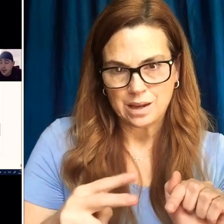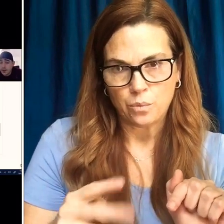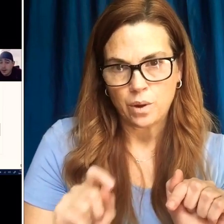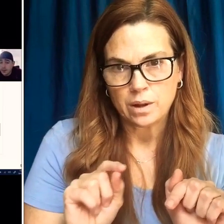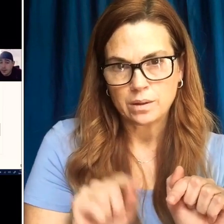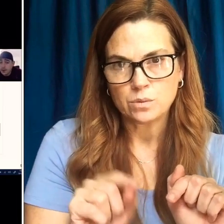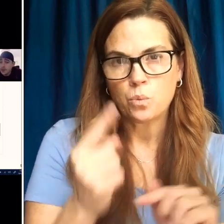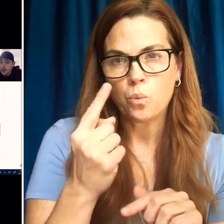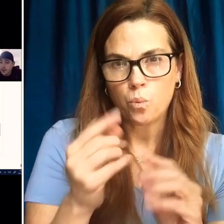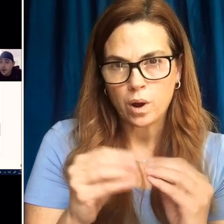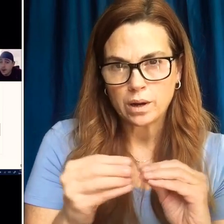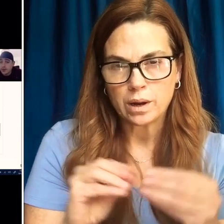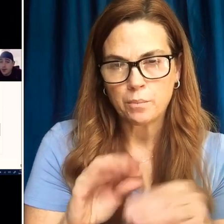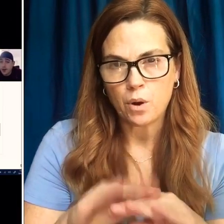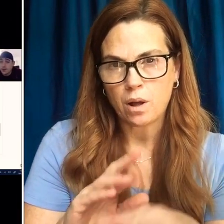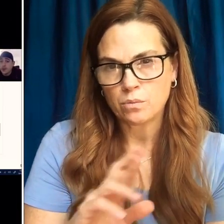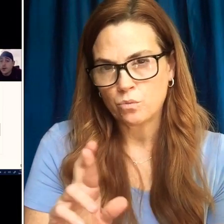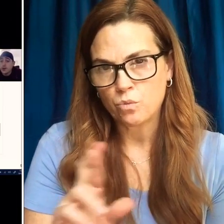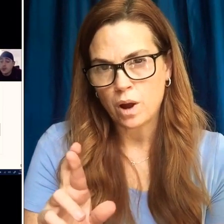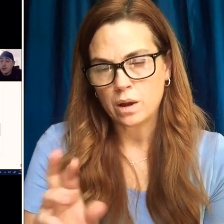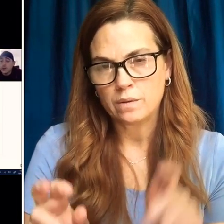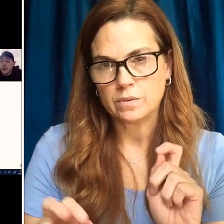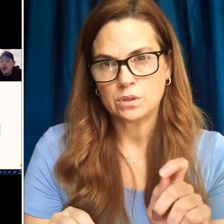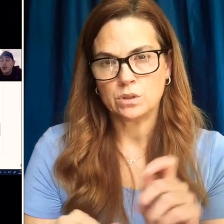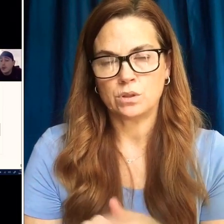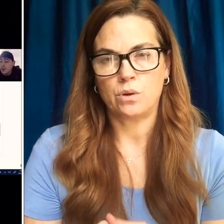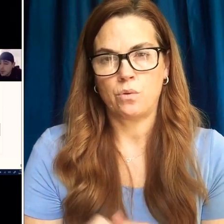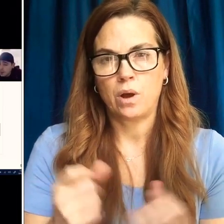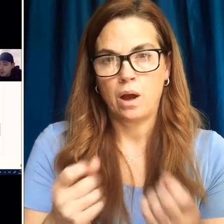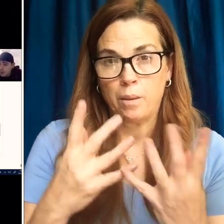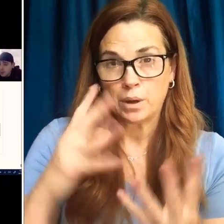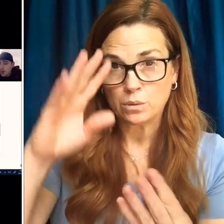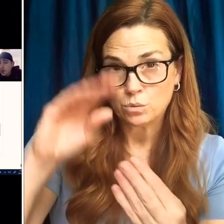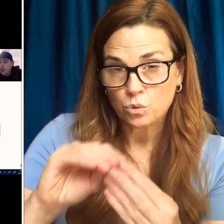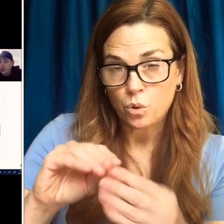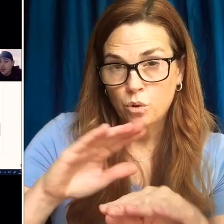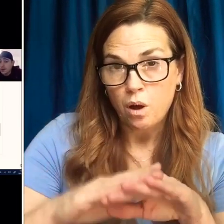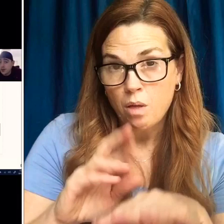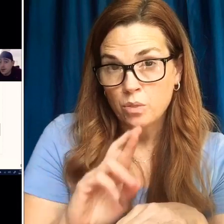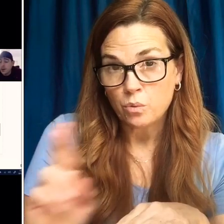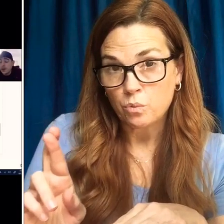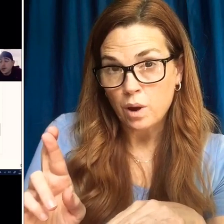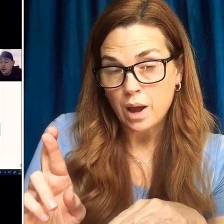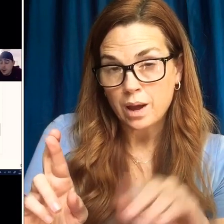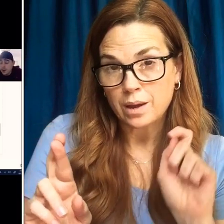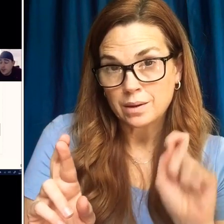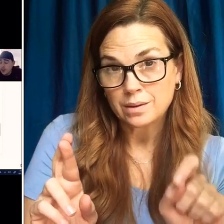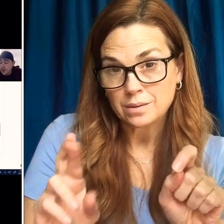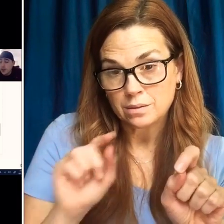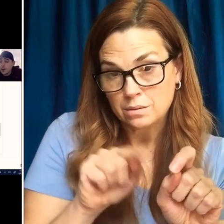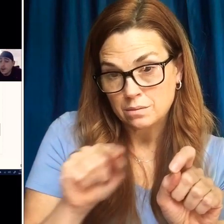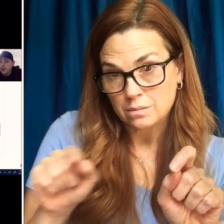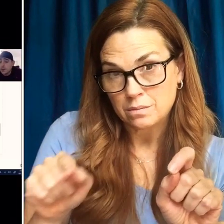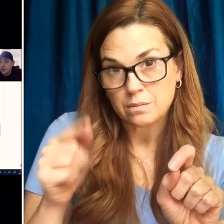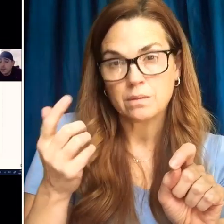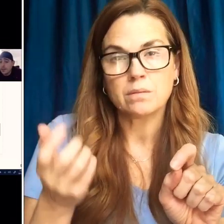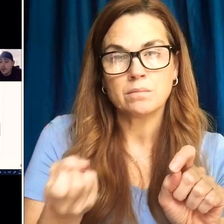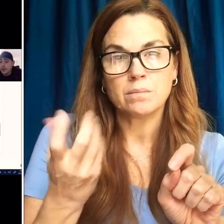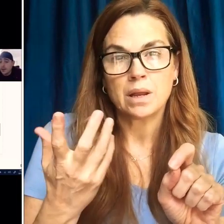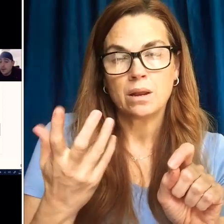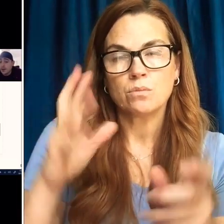to the right of my decimal in my second factor. So I have 1, 2, 3 digits all together and to the right of my